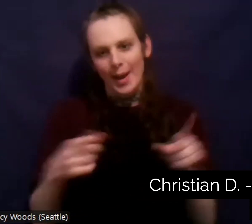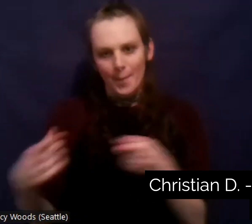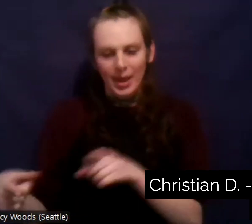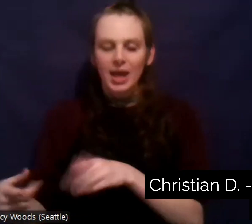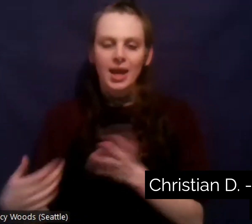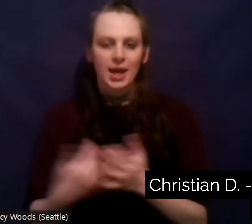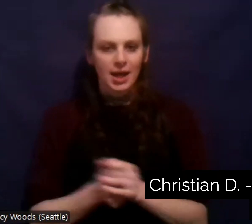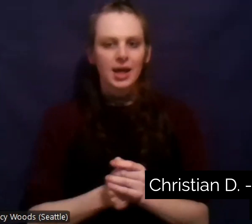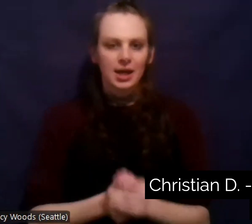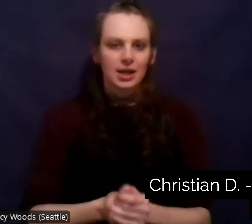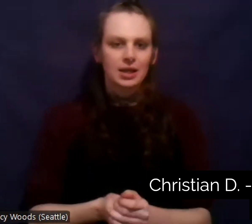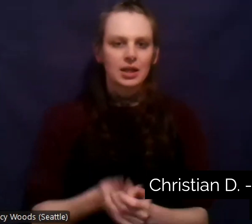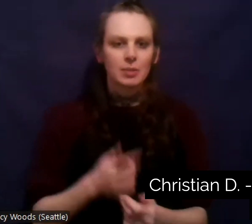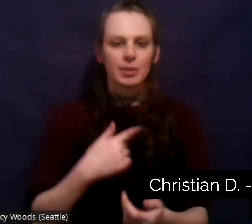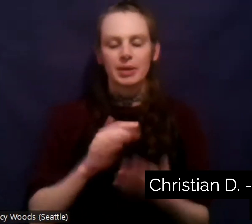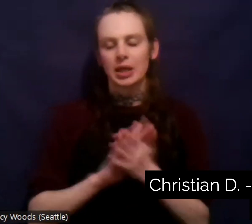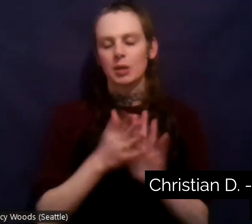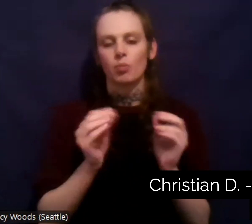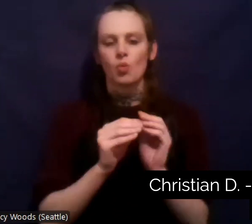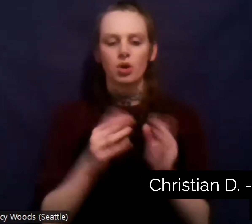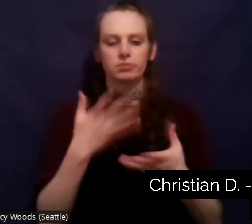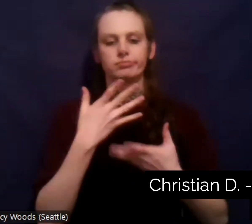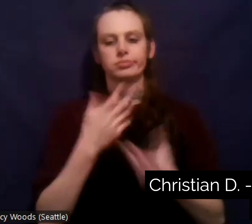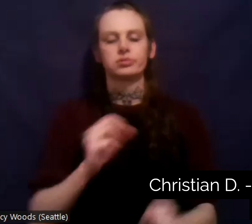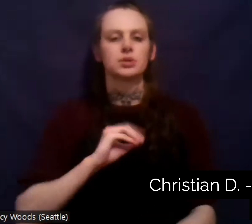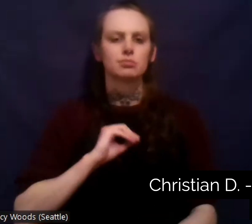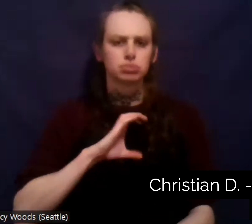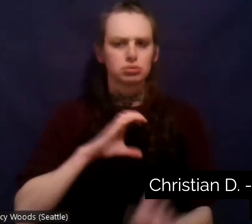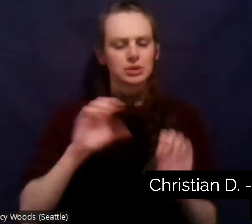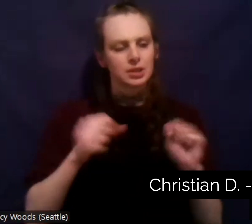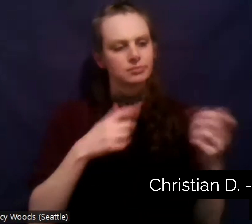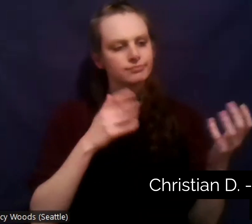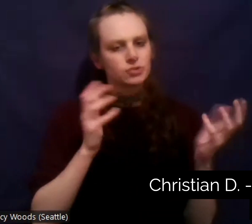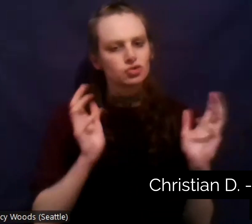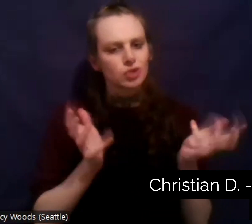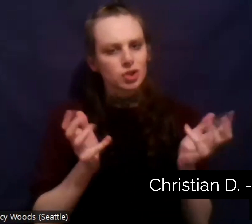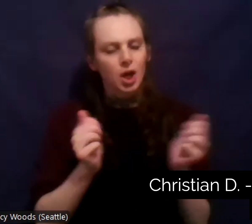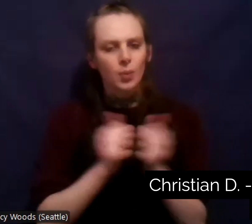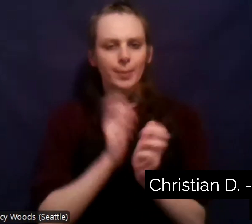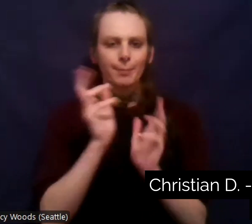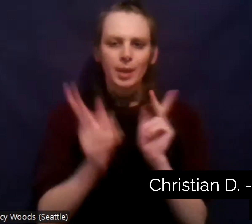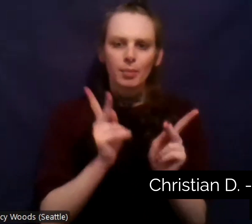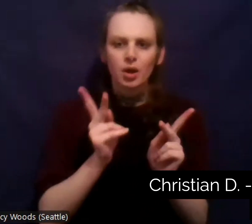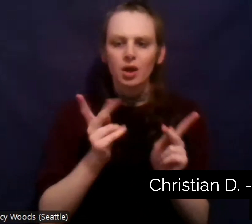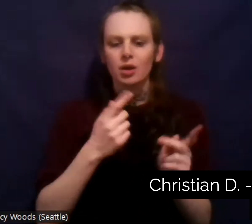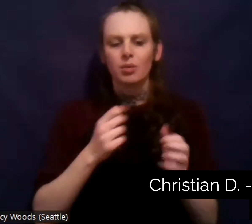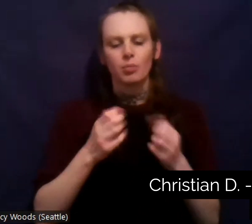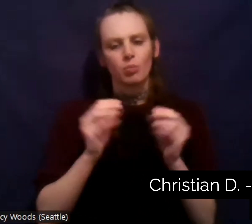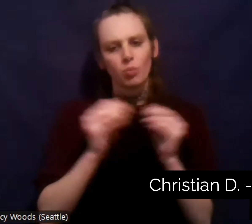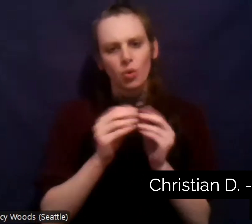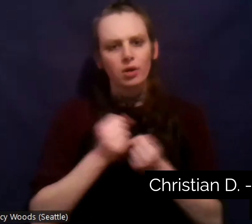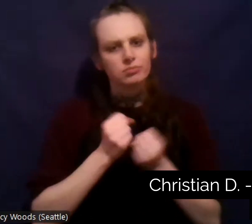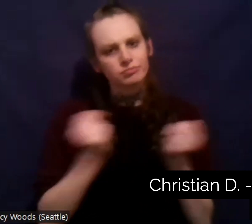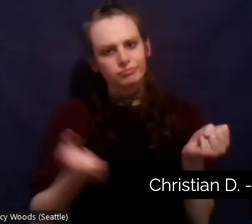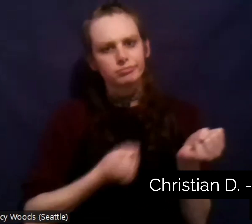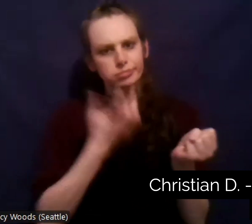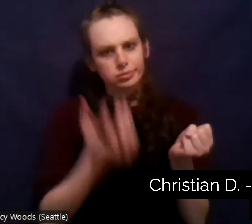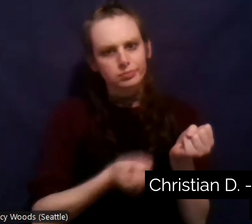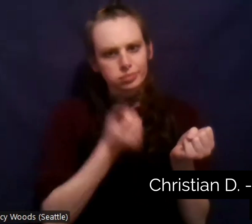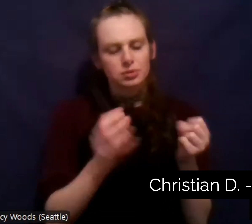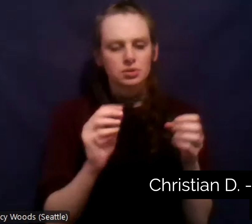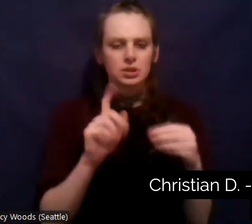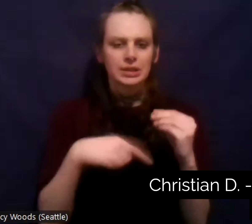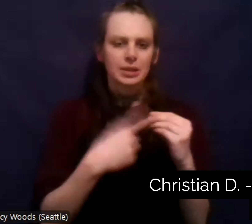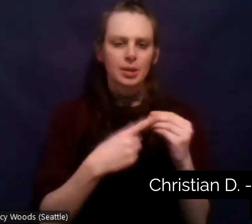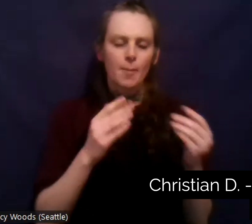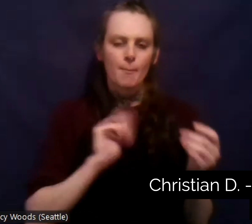courage to talk to new people and open up about my alcoholism. And